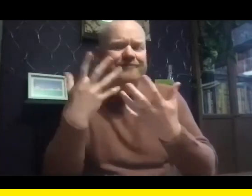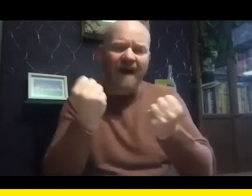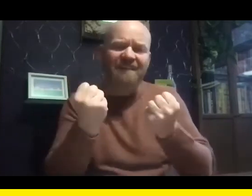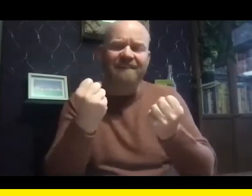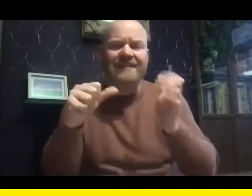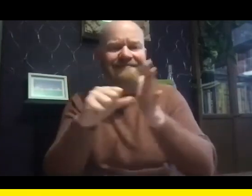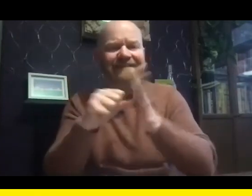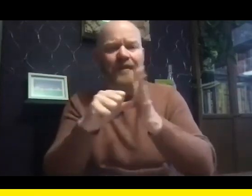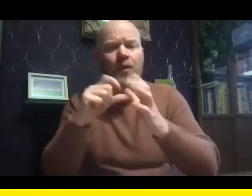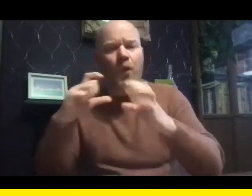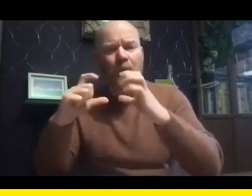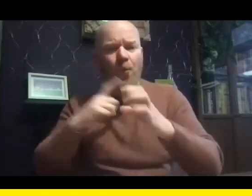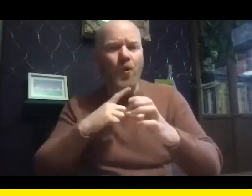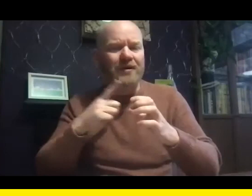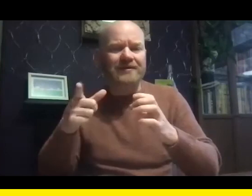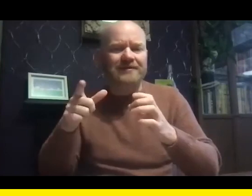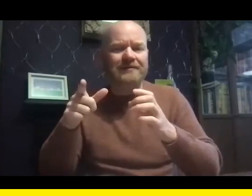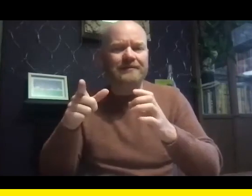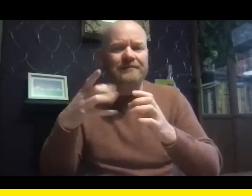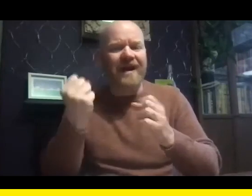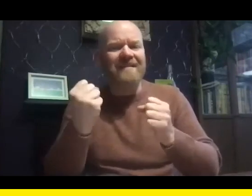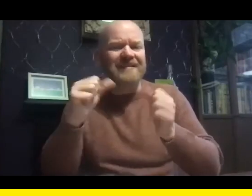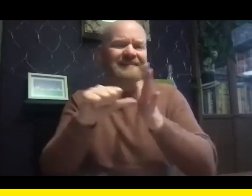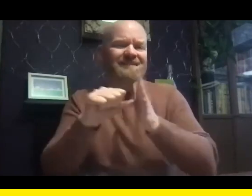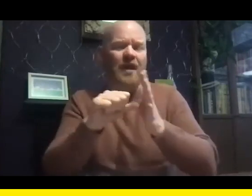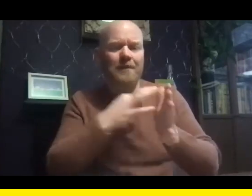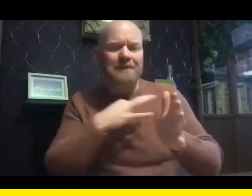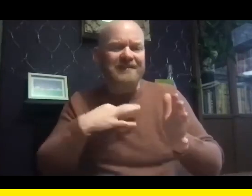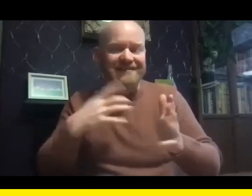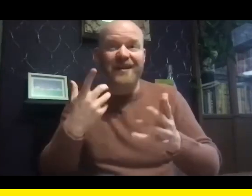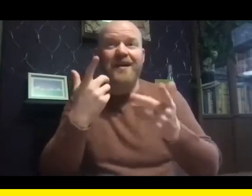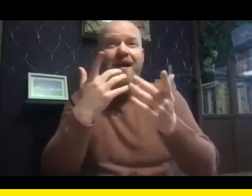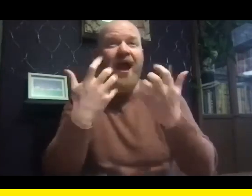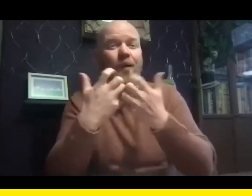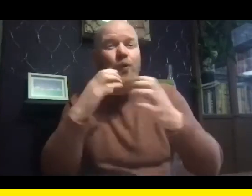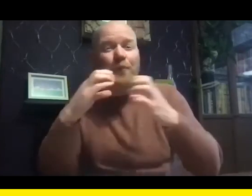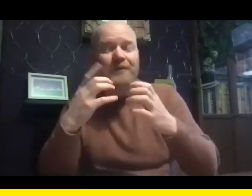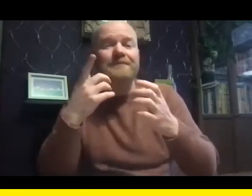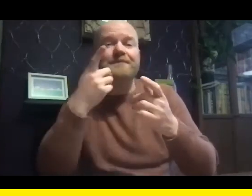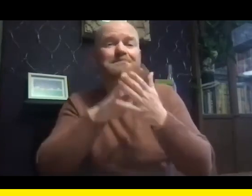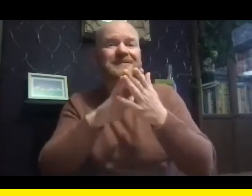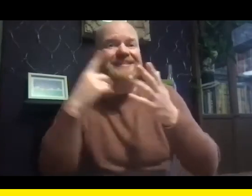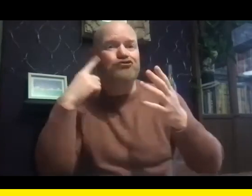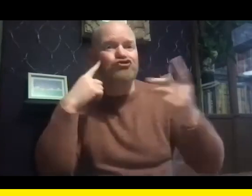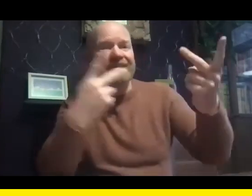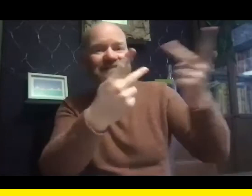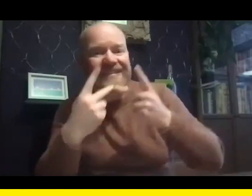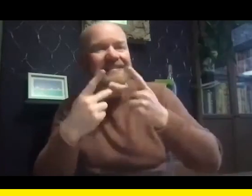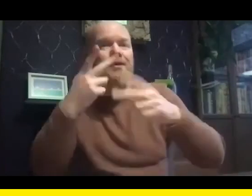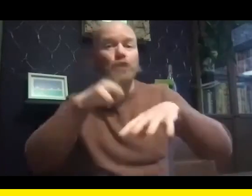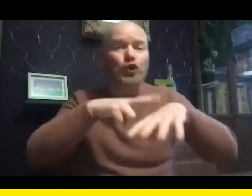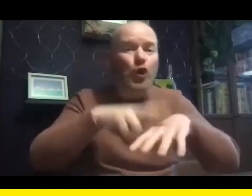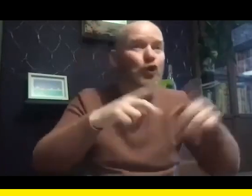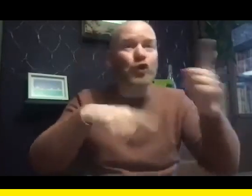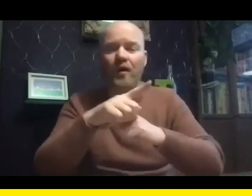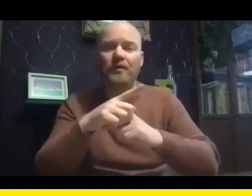week. So it is a difficult job. It is difficult to communicate with them. Because